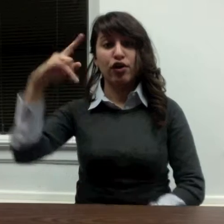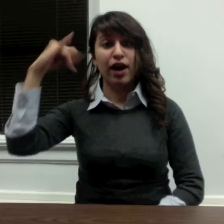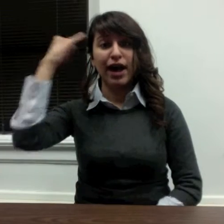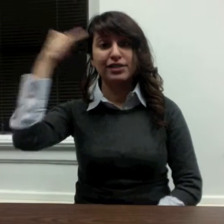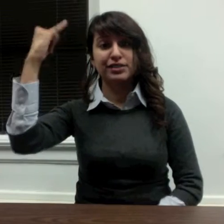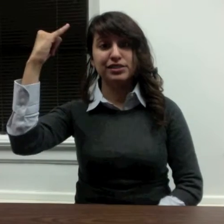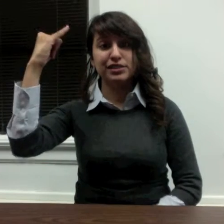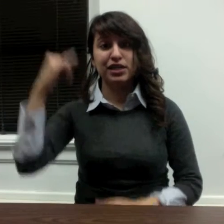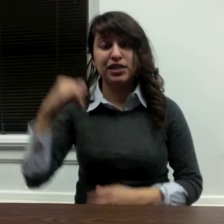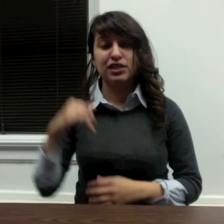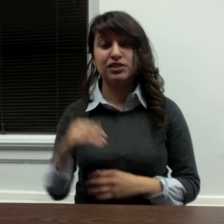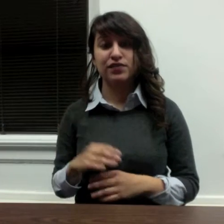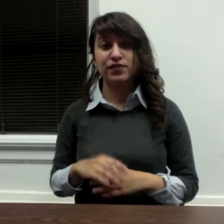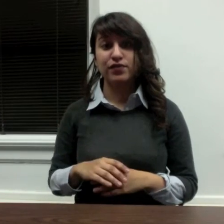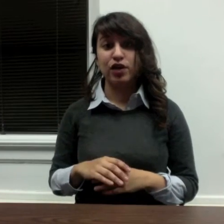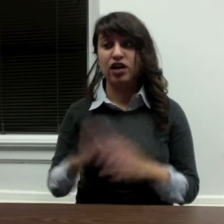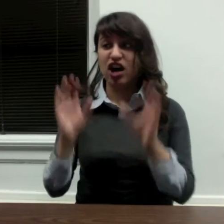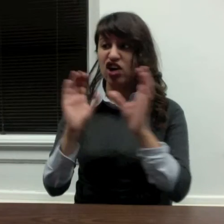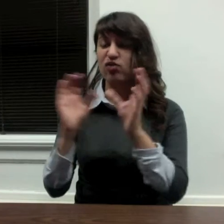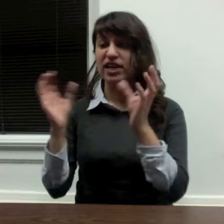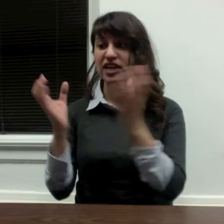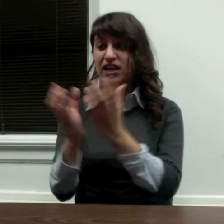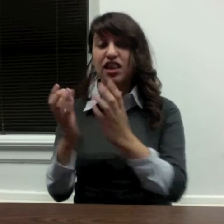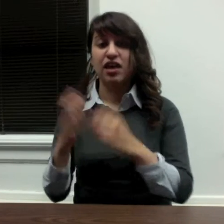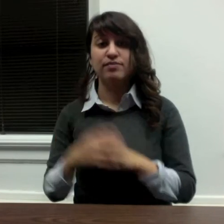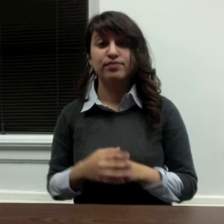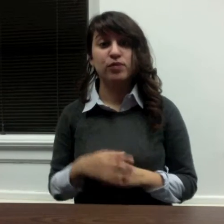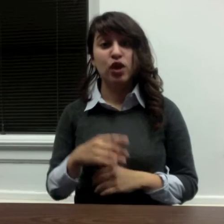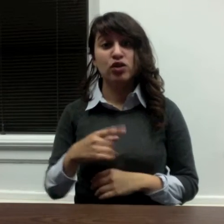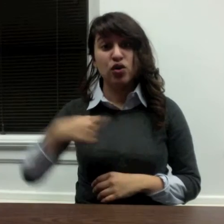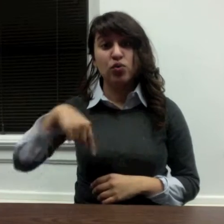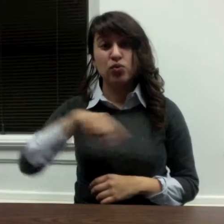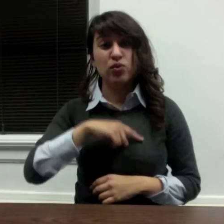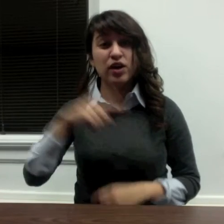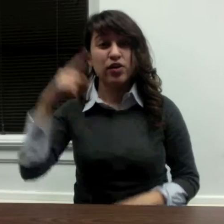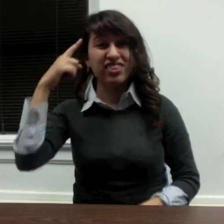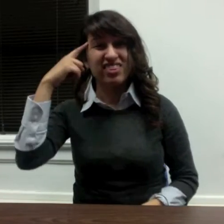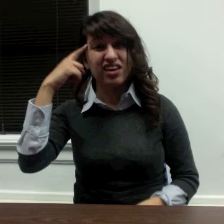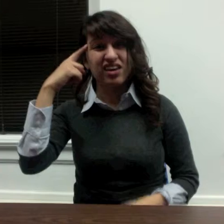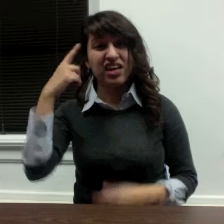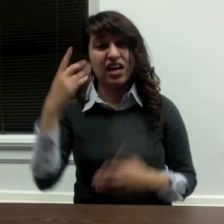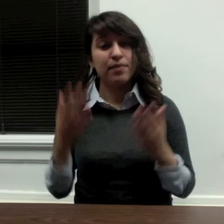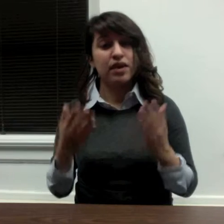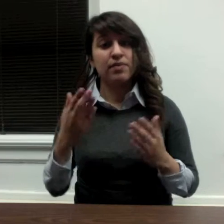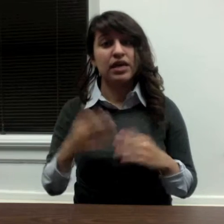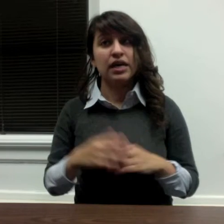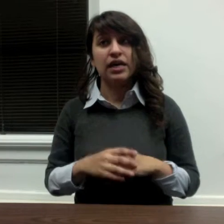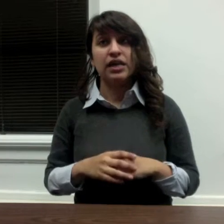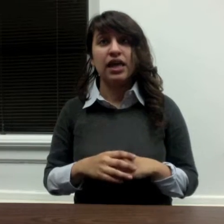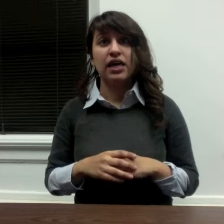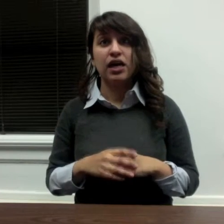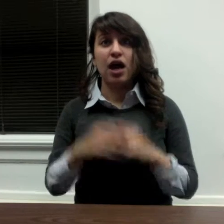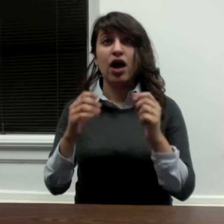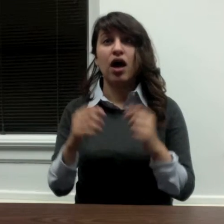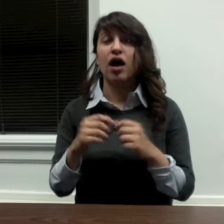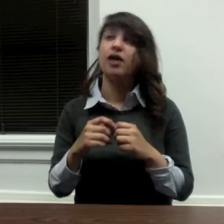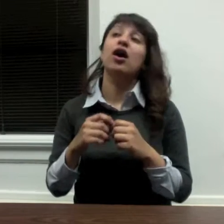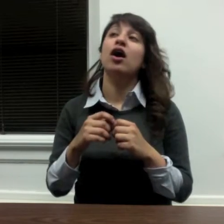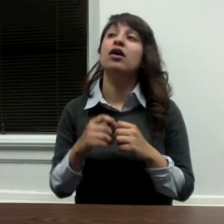thinking a poster session, a 2-hour presentation would be best as opposed to